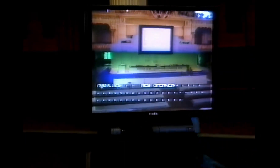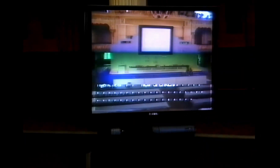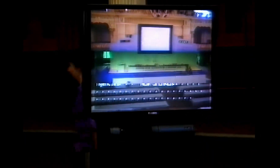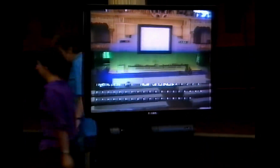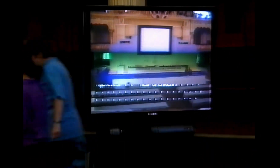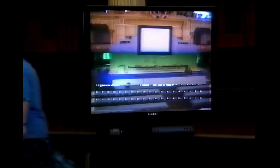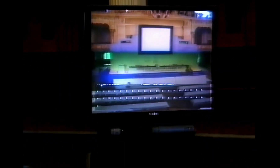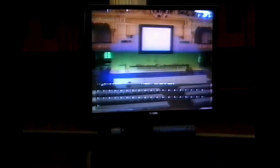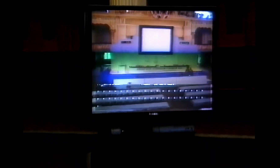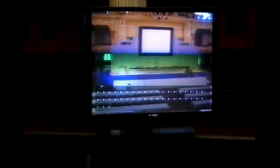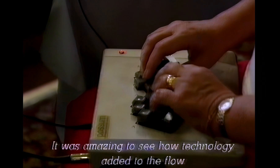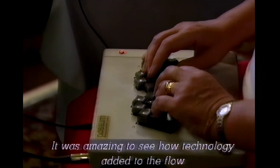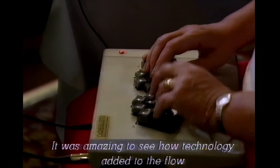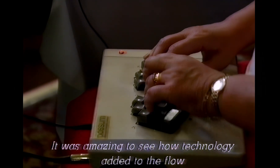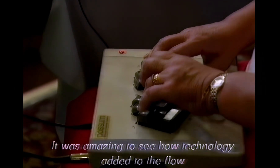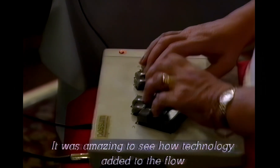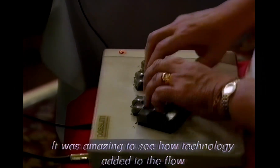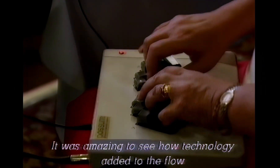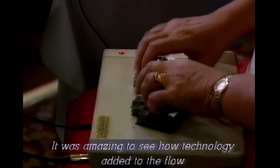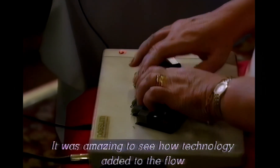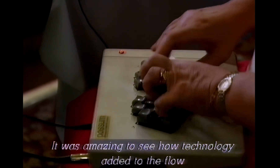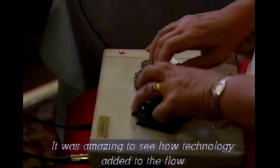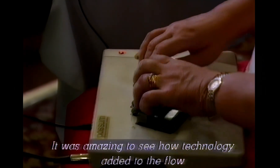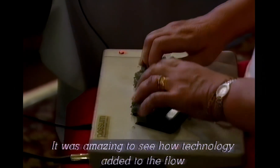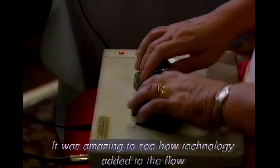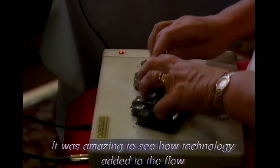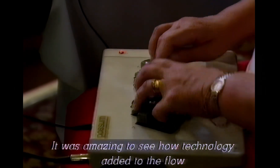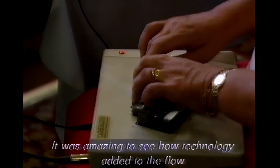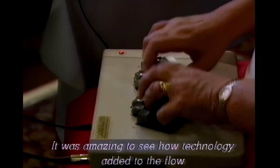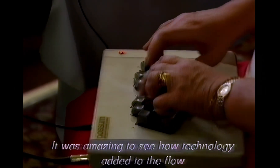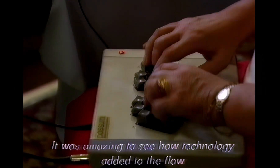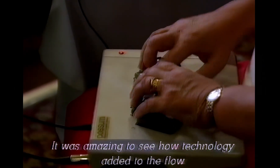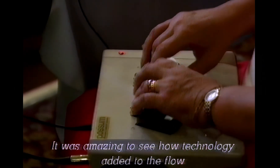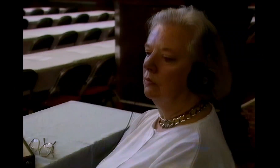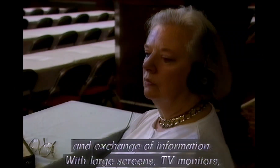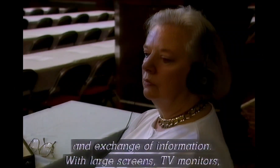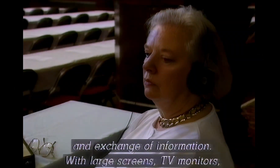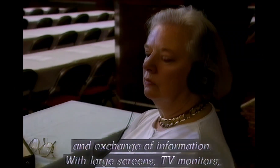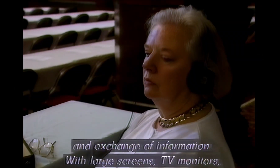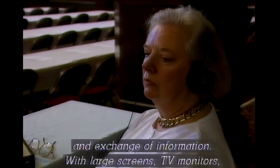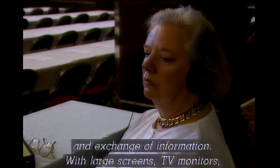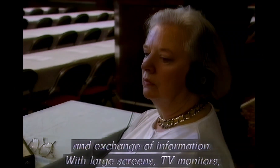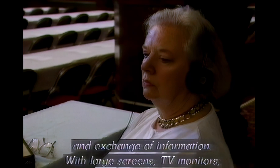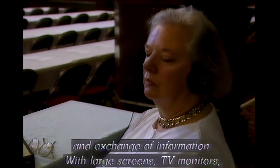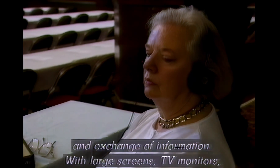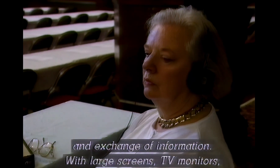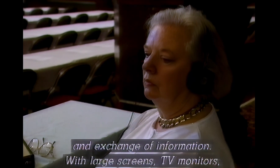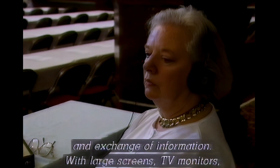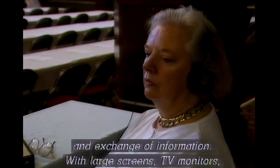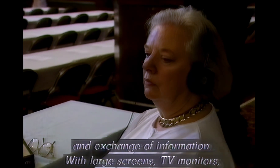It was amazing to see how technology added to the flow and exchange of information, what with the large screens, TV